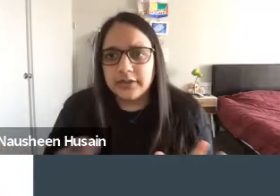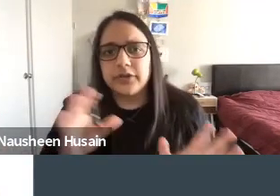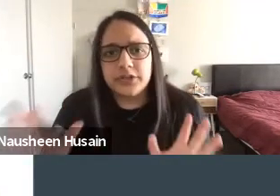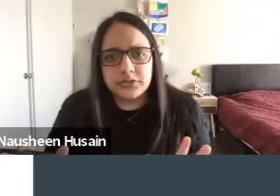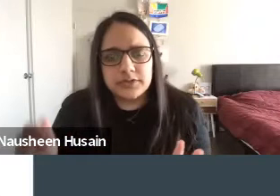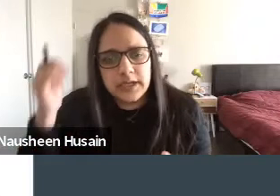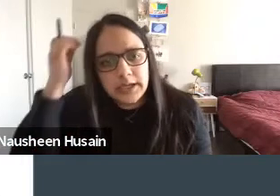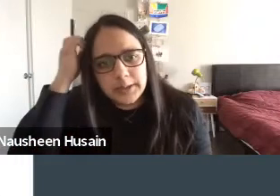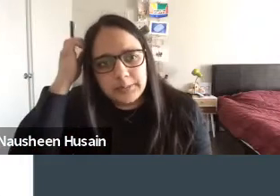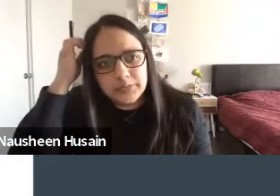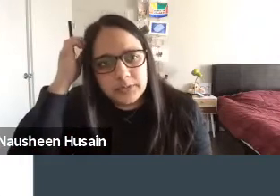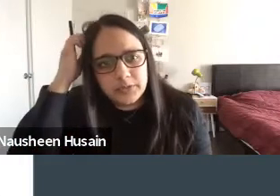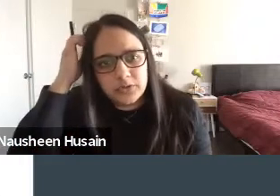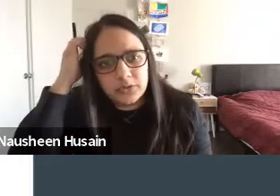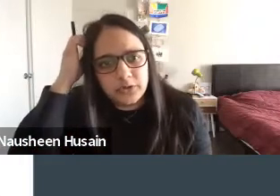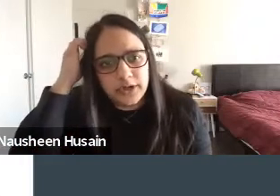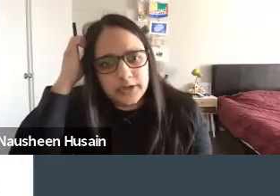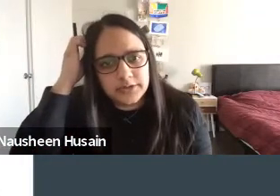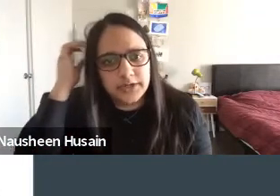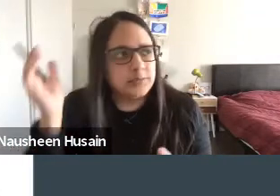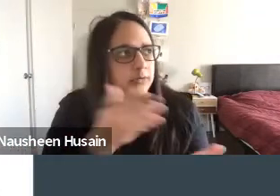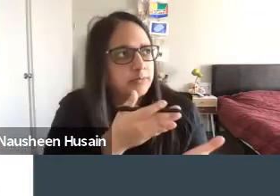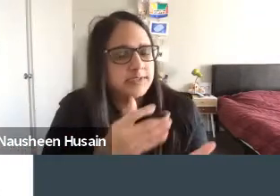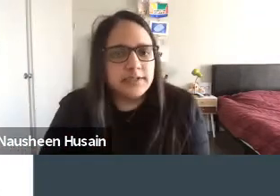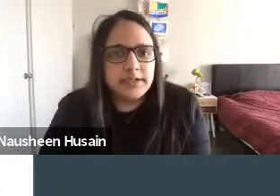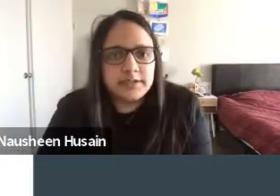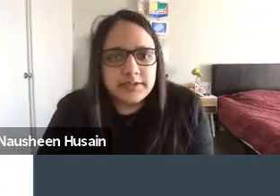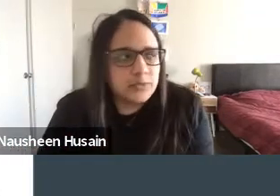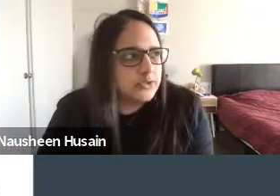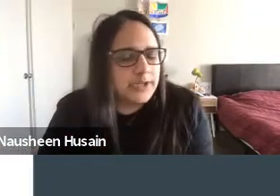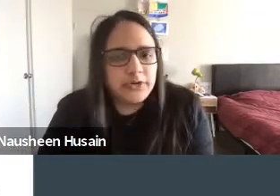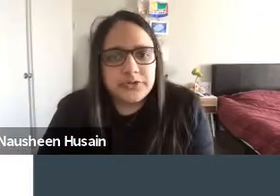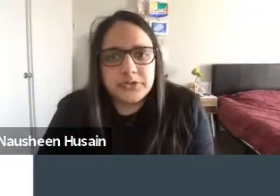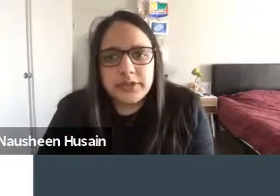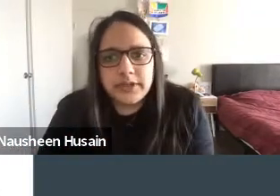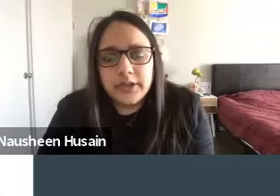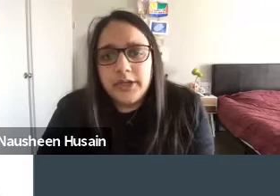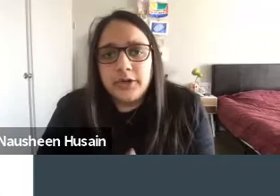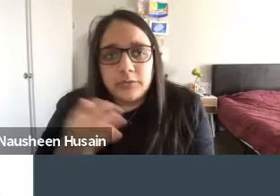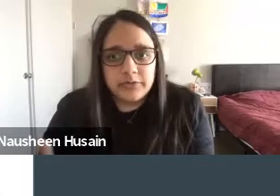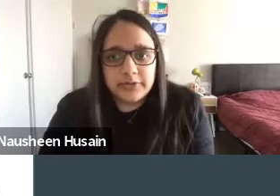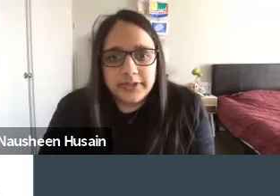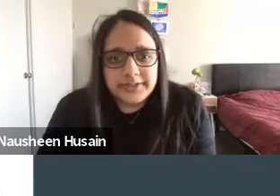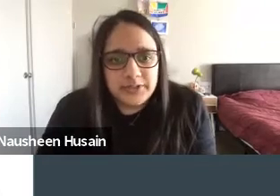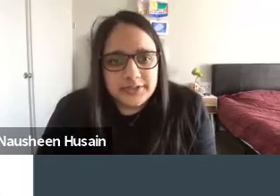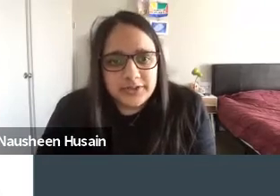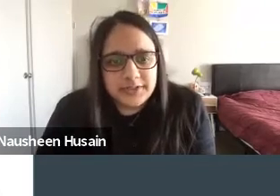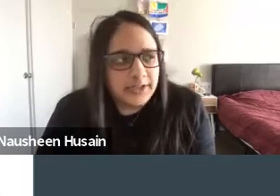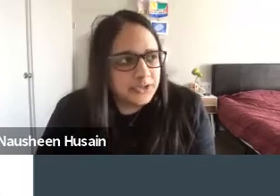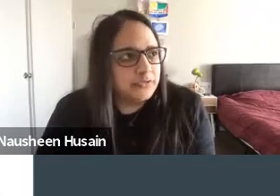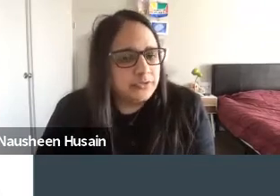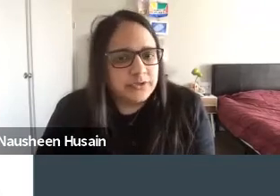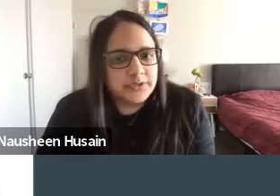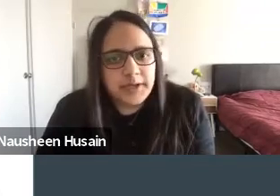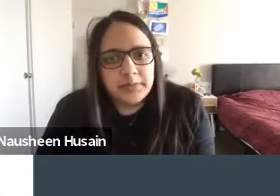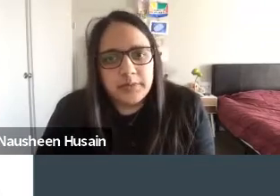and on their issues. Mimi Onuoha talks about missing data sets, which is now on your screen. And I remember realizing when I saw this